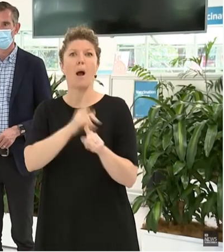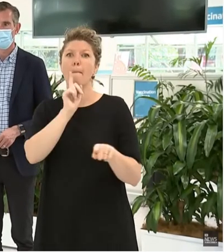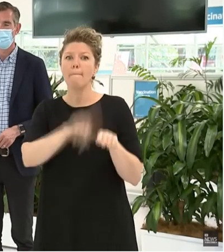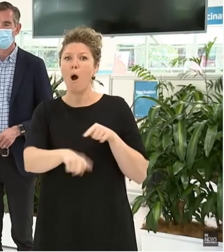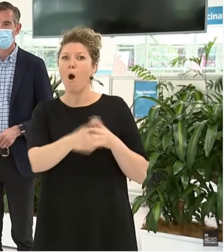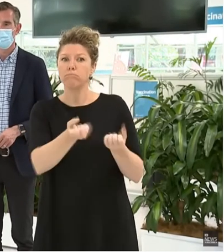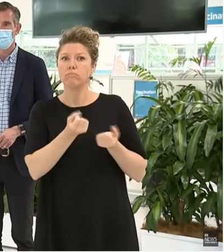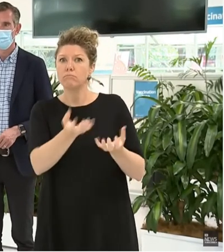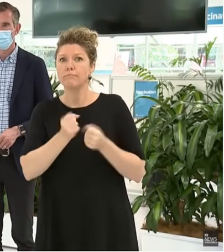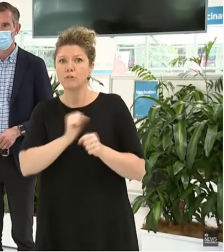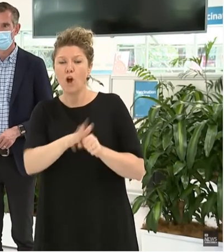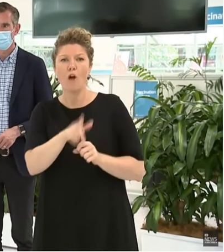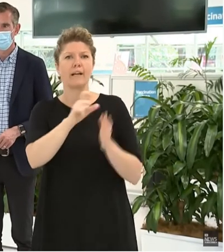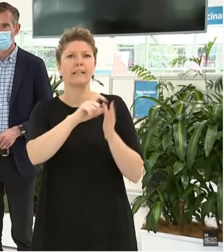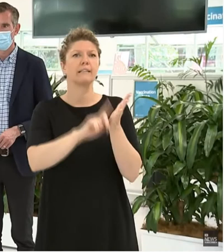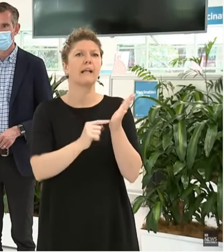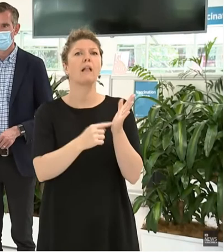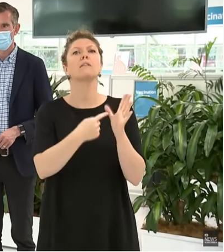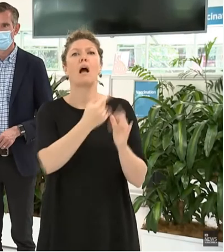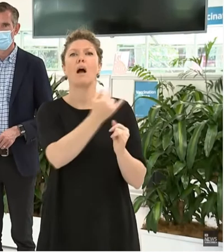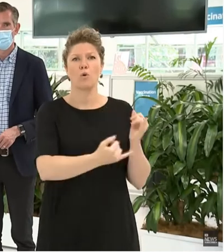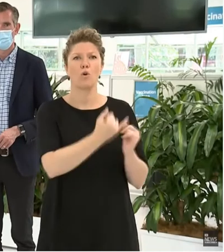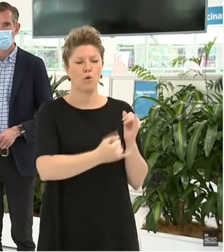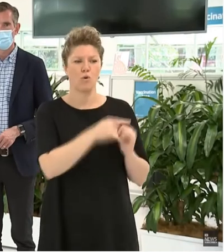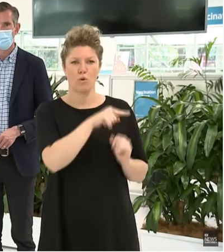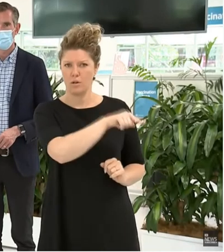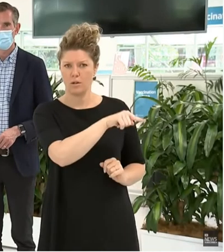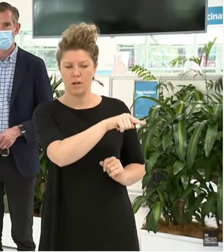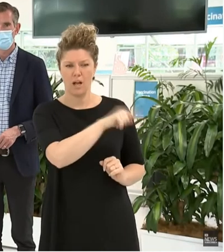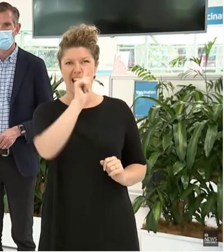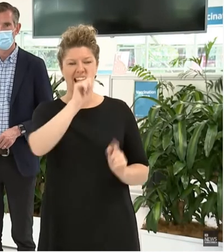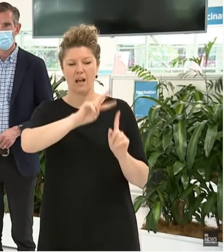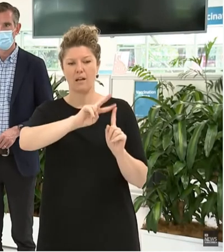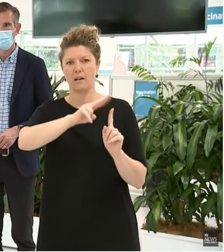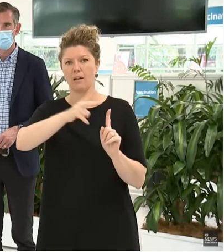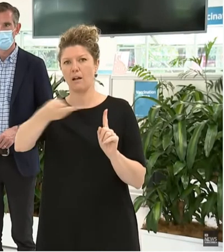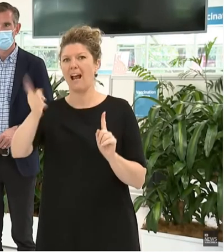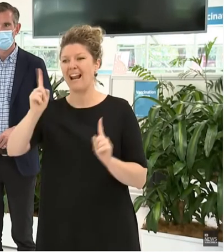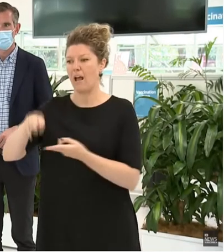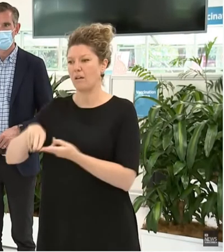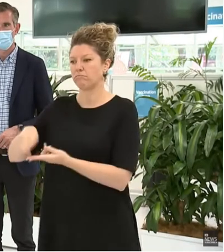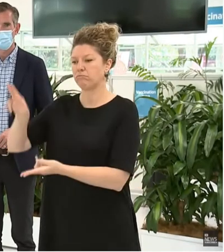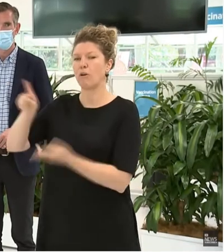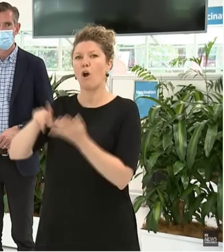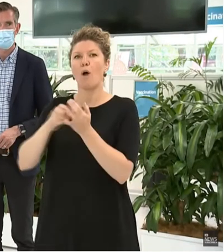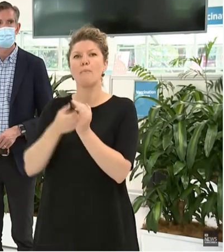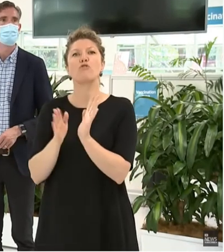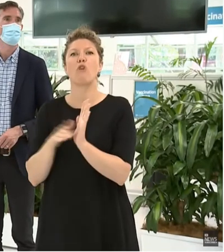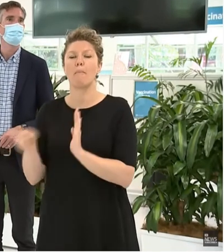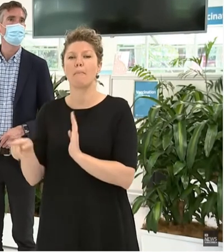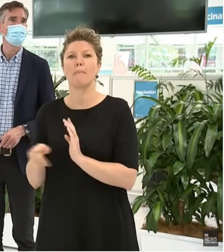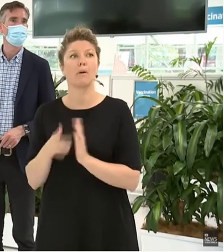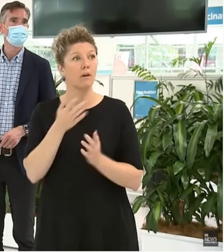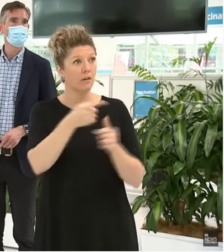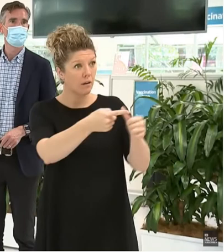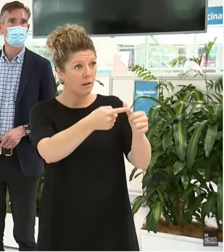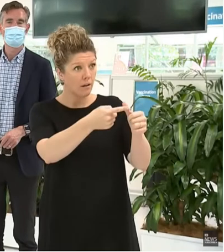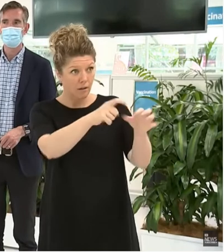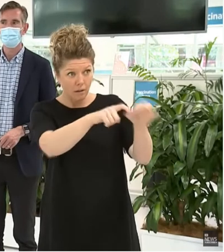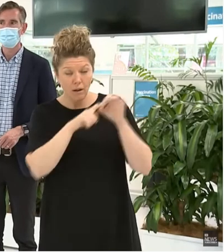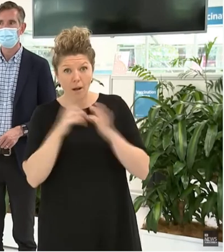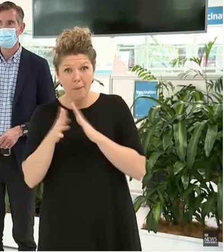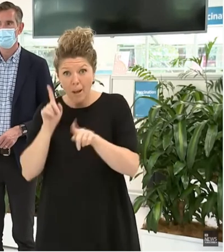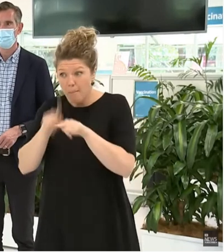presentation. But over the last couple of weeks, it's certainly been Omicron that's rising quite dramatically. So do most people in ICU have Omicron